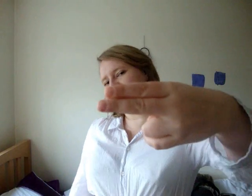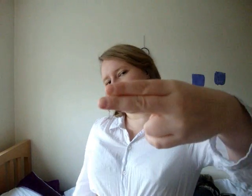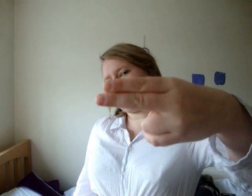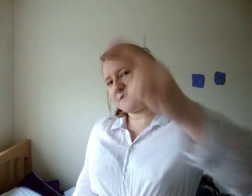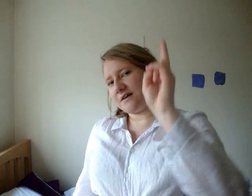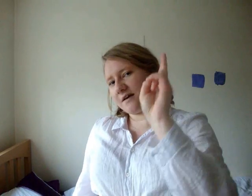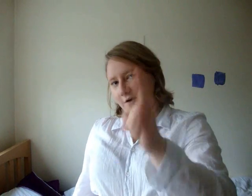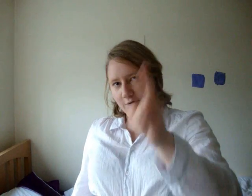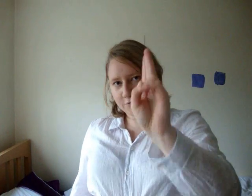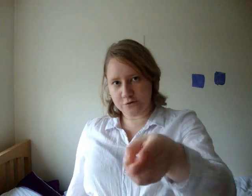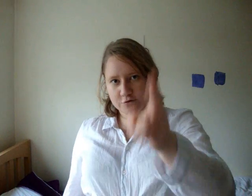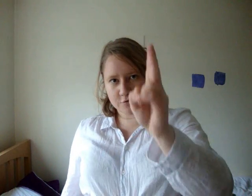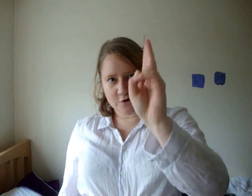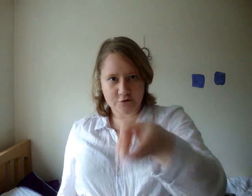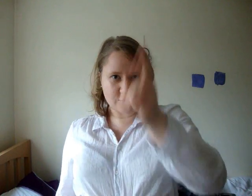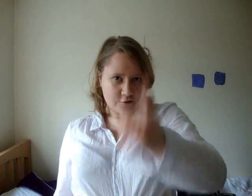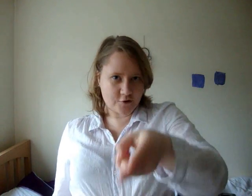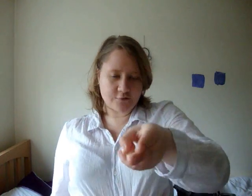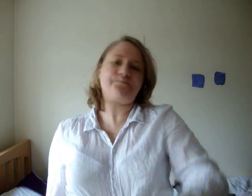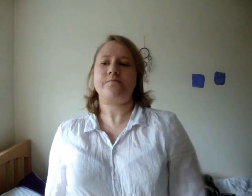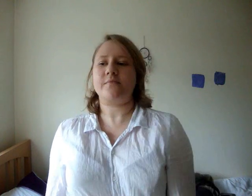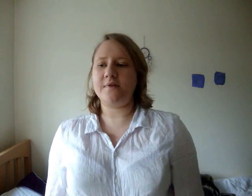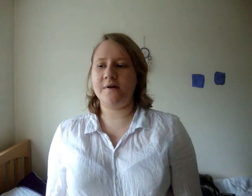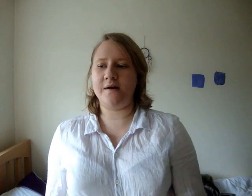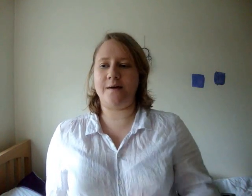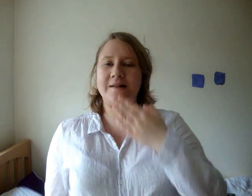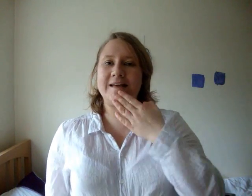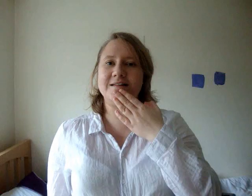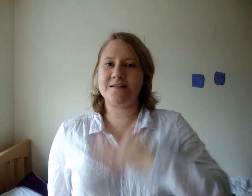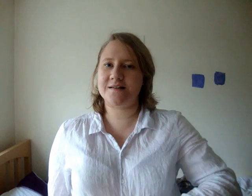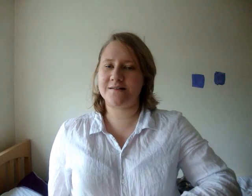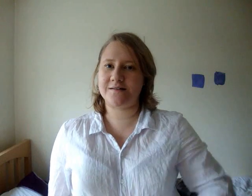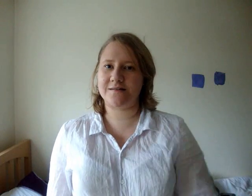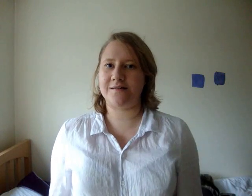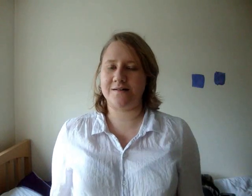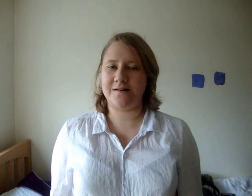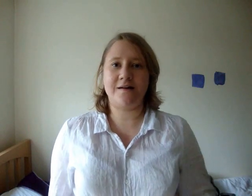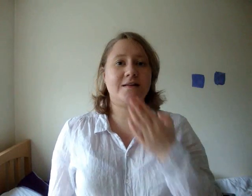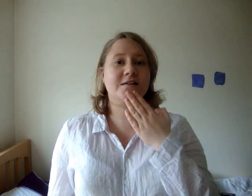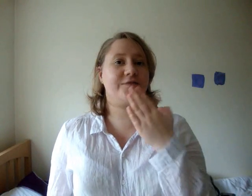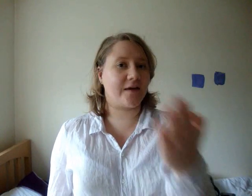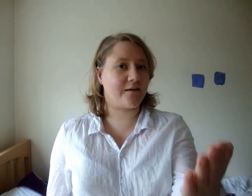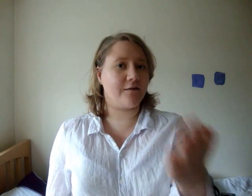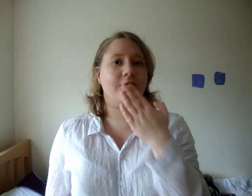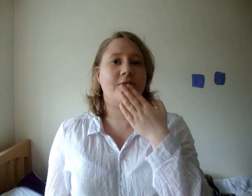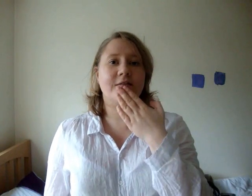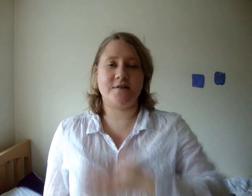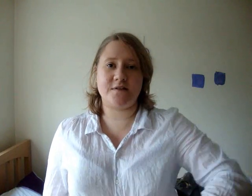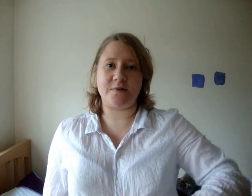two fingers and go ch, ch, ch. And please. This is thank you. This is